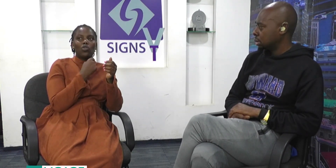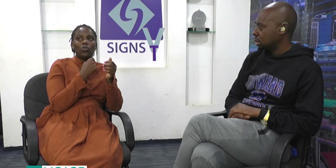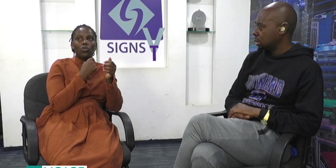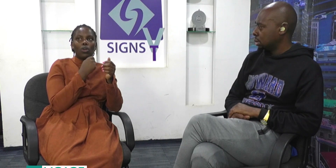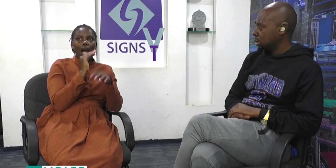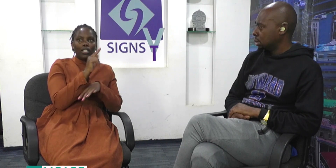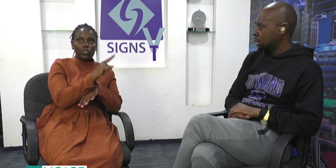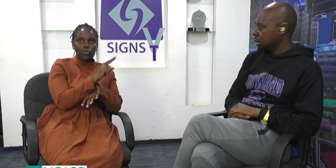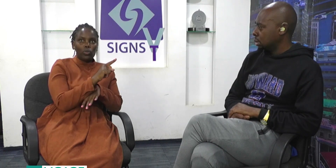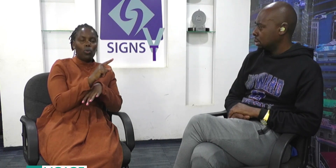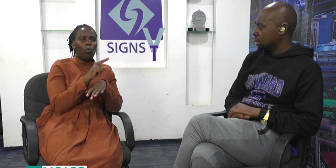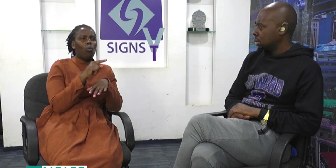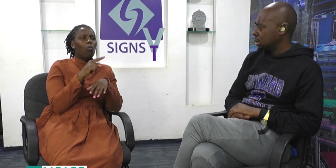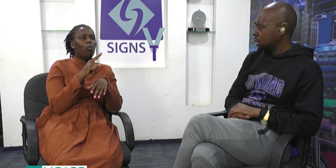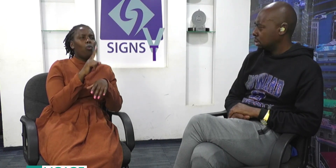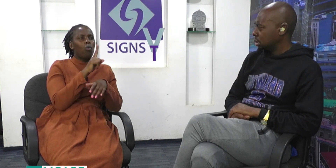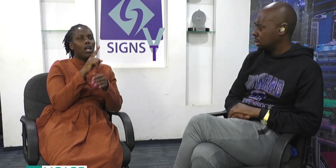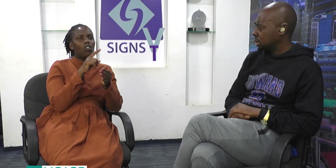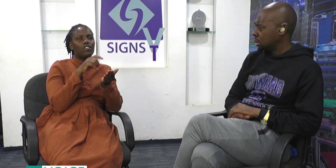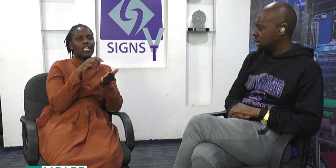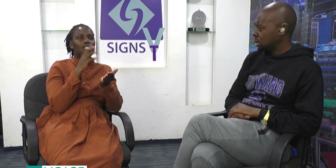areas. So,